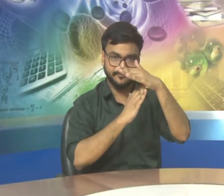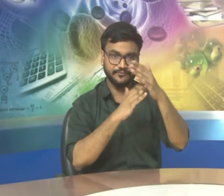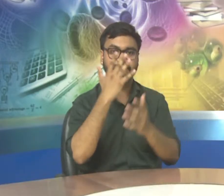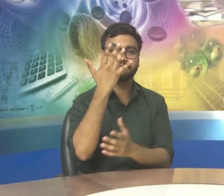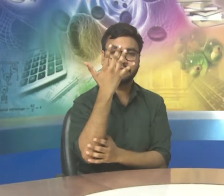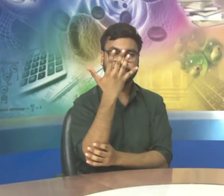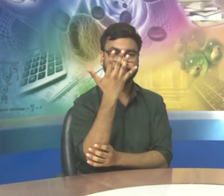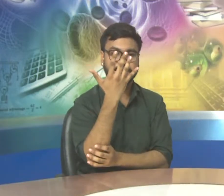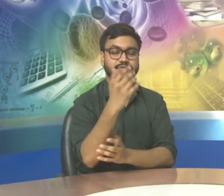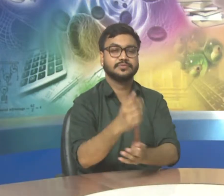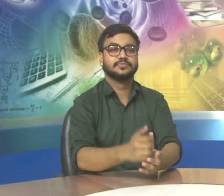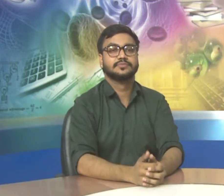Let's take a short break.